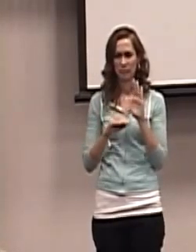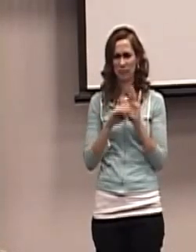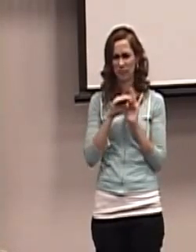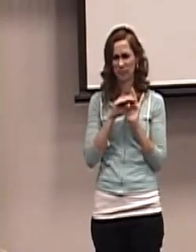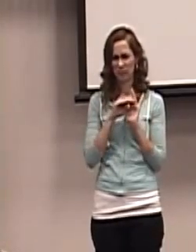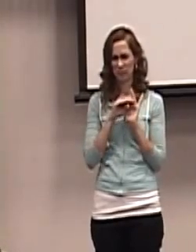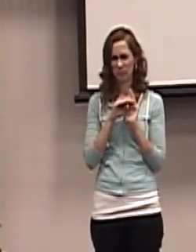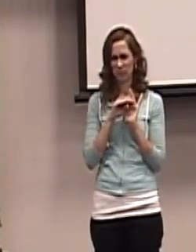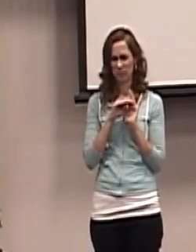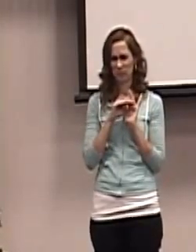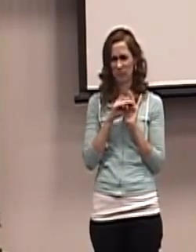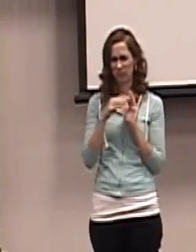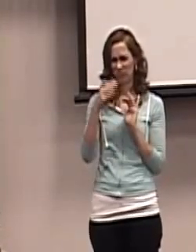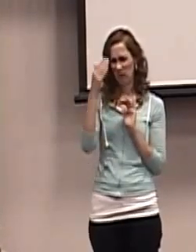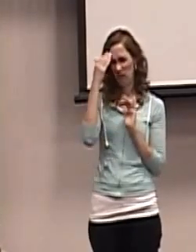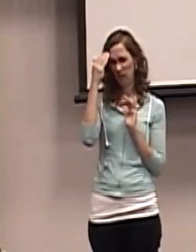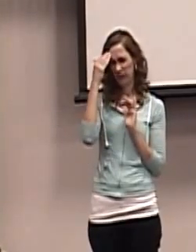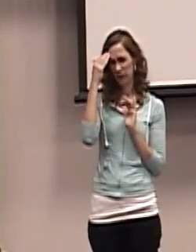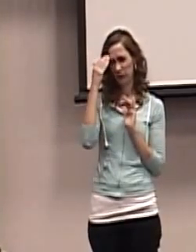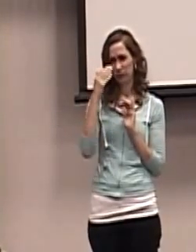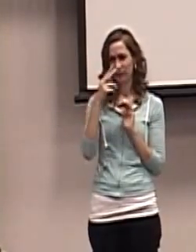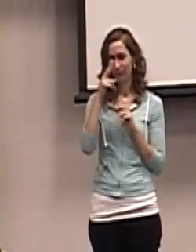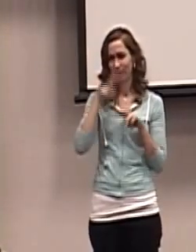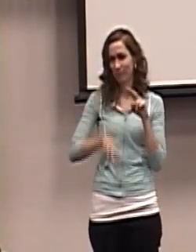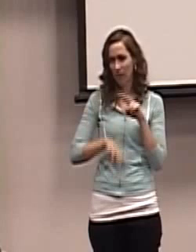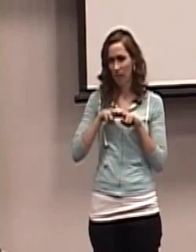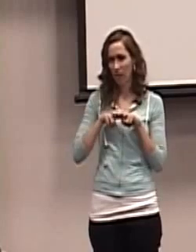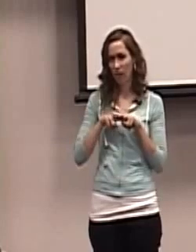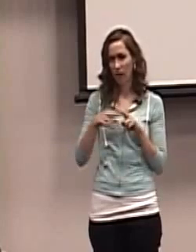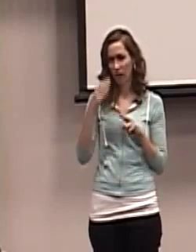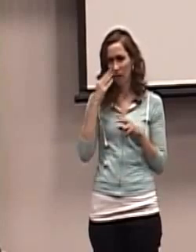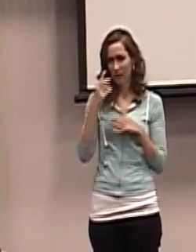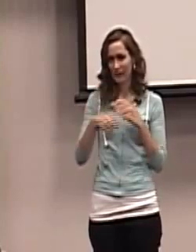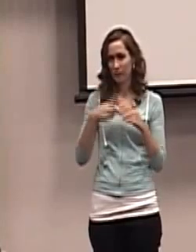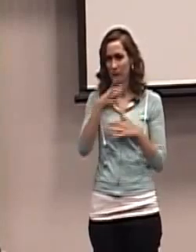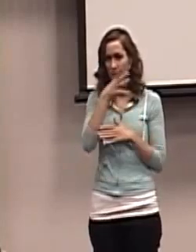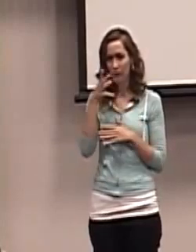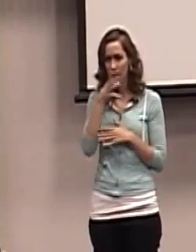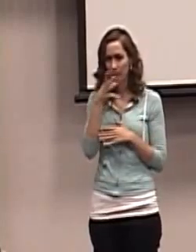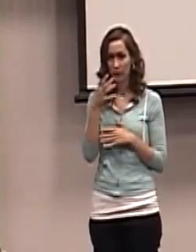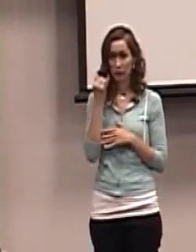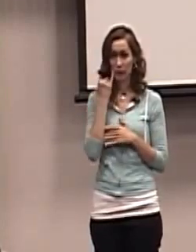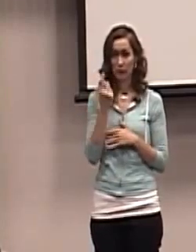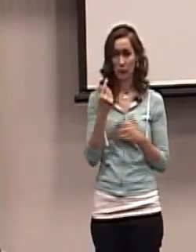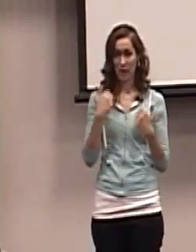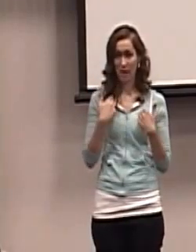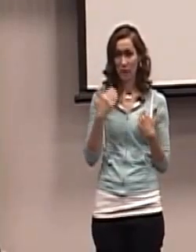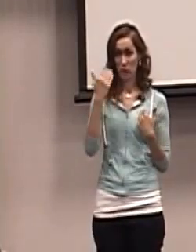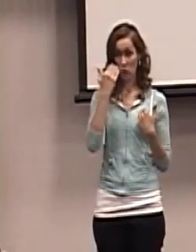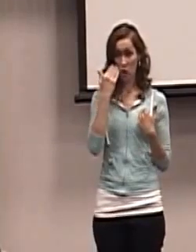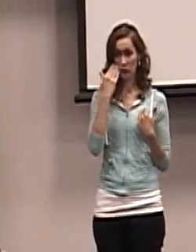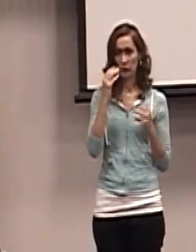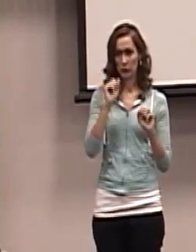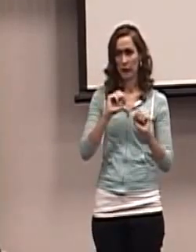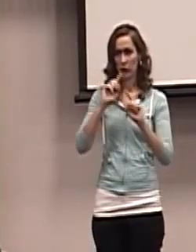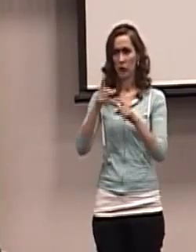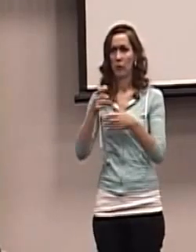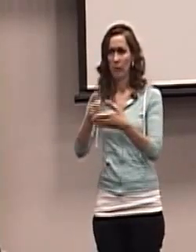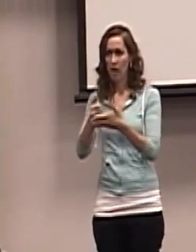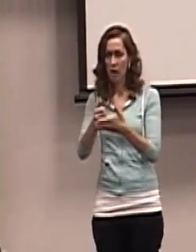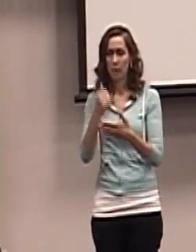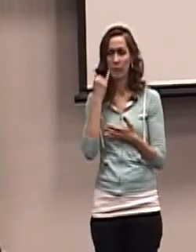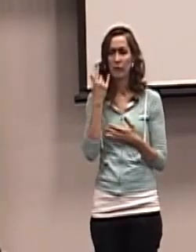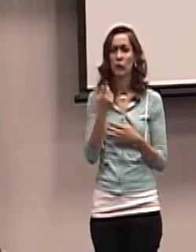if you've gained any knowledge at all about agriculture, there's probably a niche. If you know how to drill